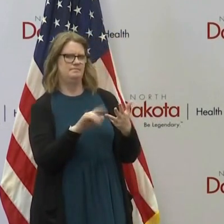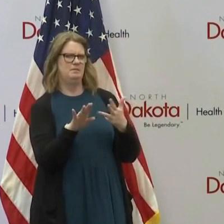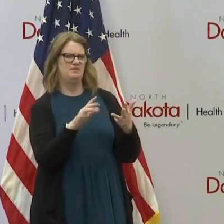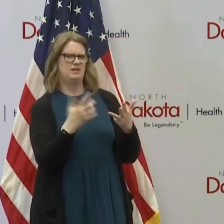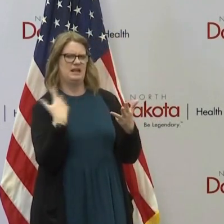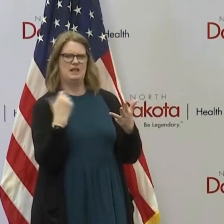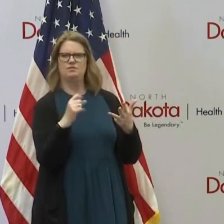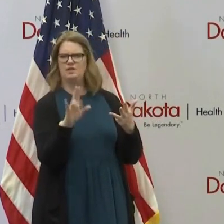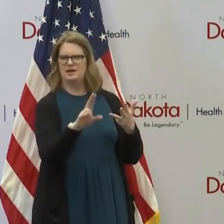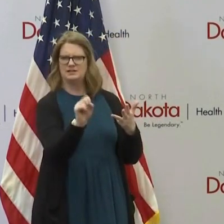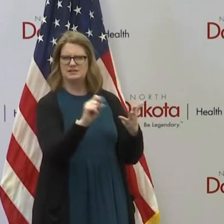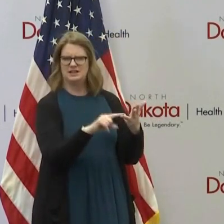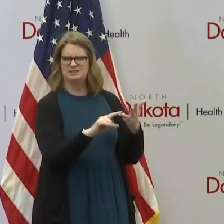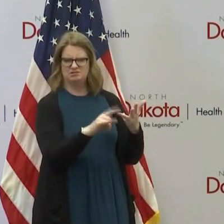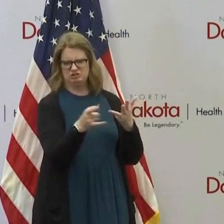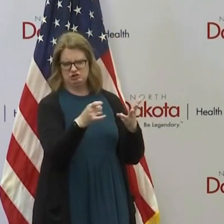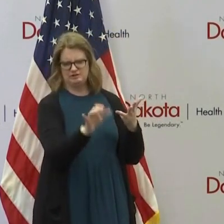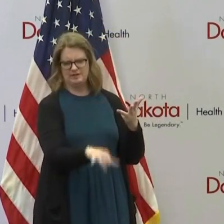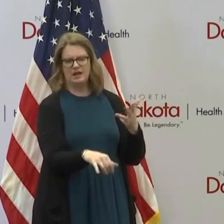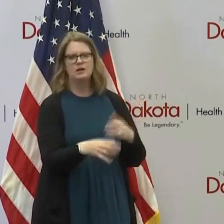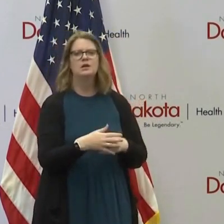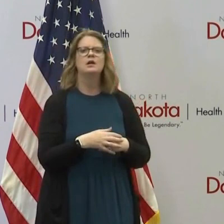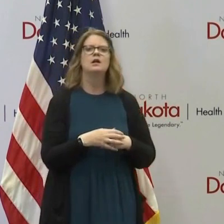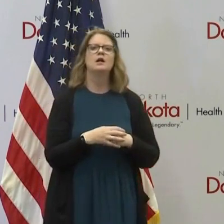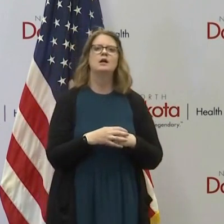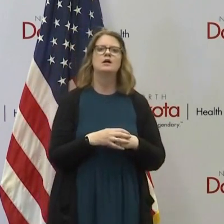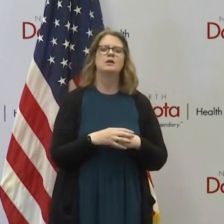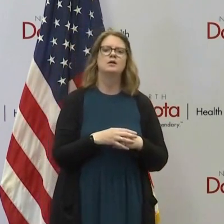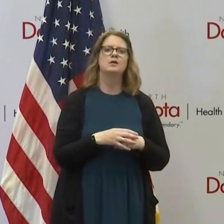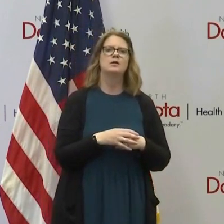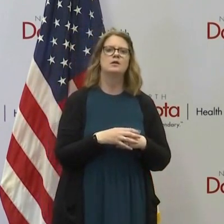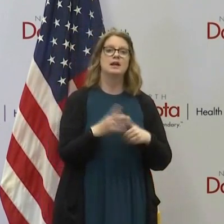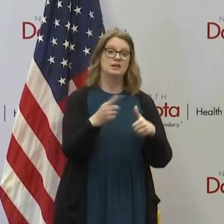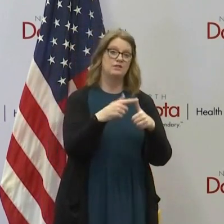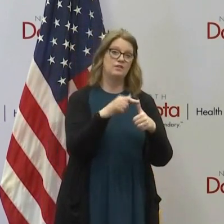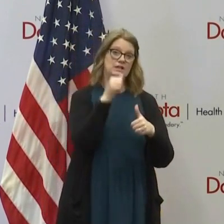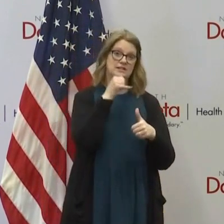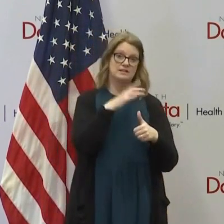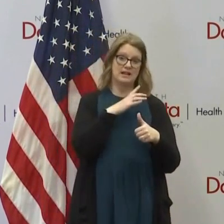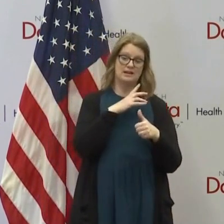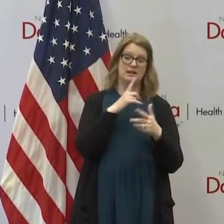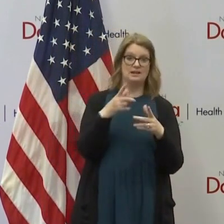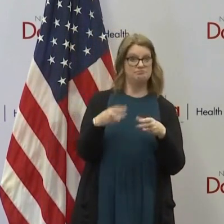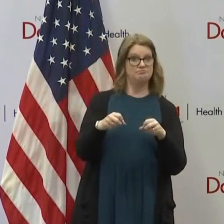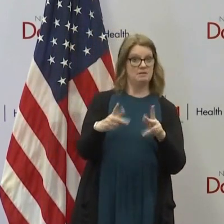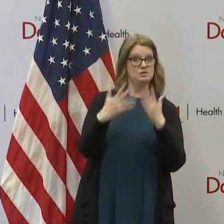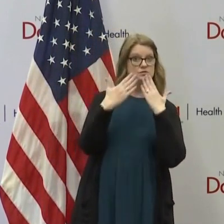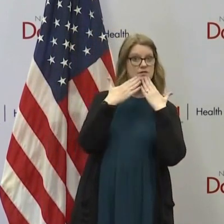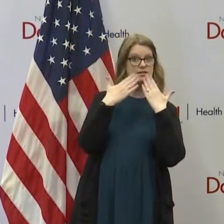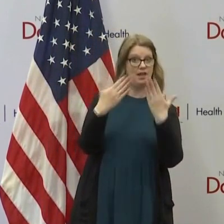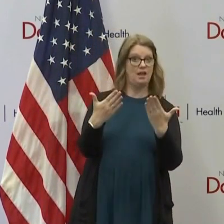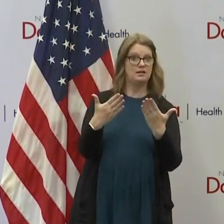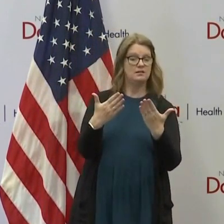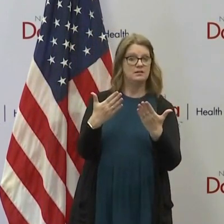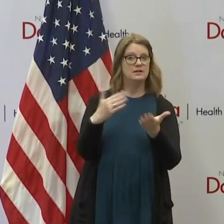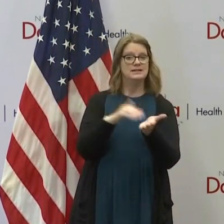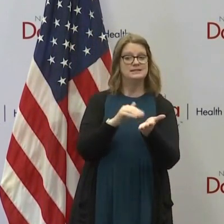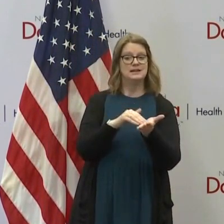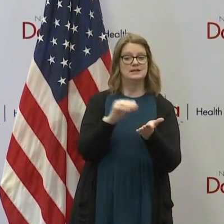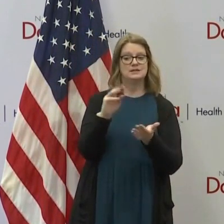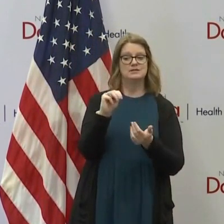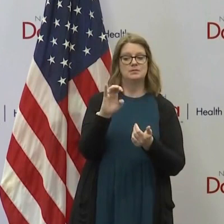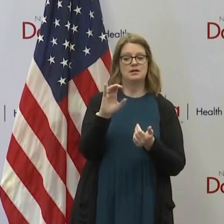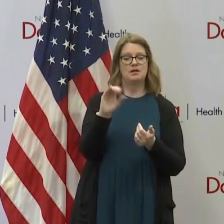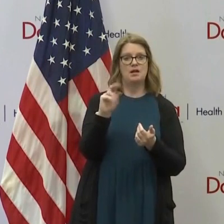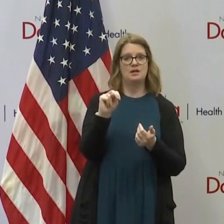the United States. And the First Lady, in her remarks, had an opportunity to thank Dr. McCann-Katz